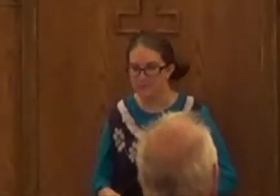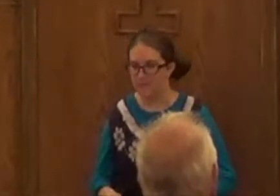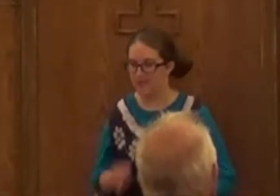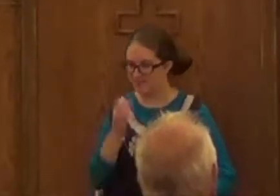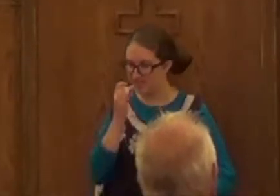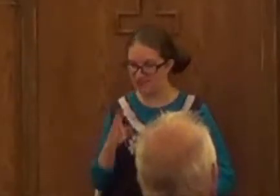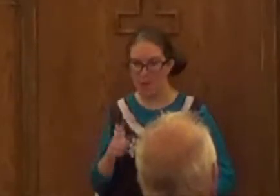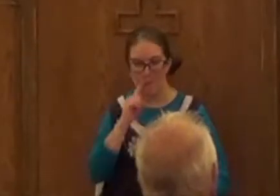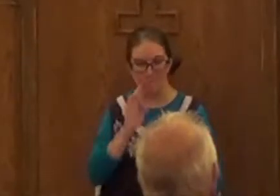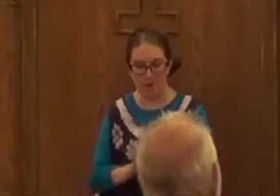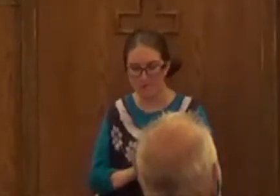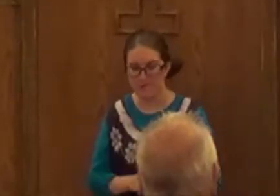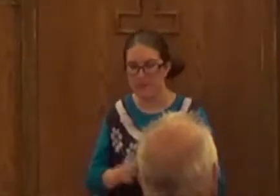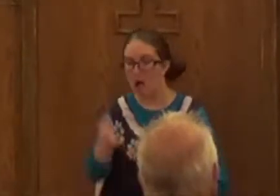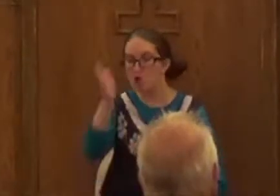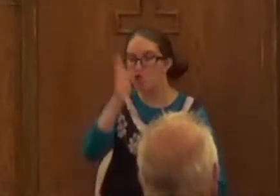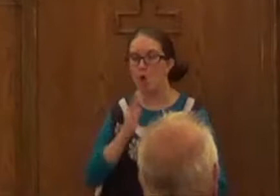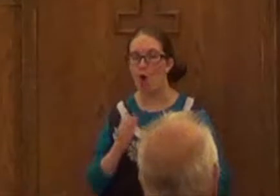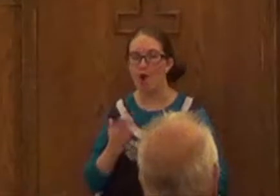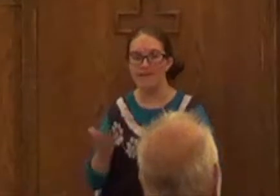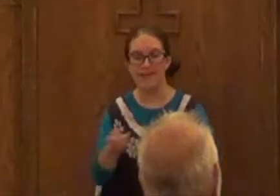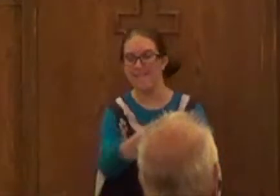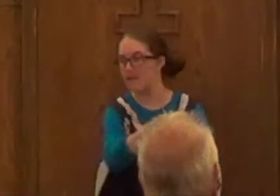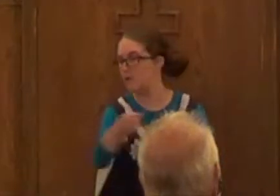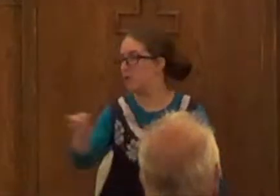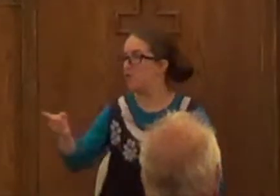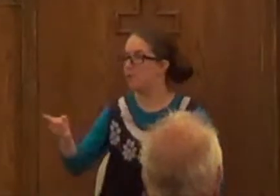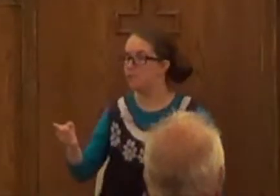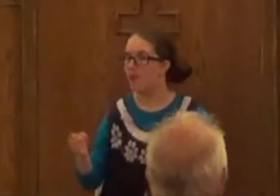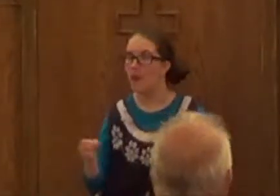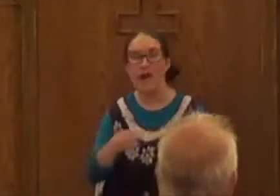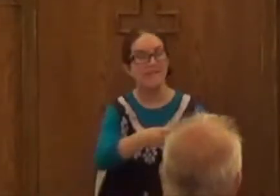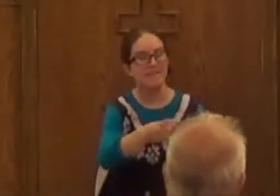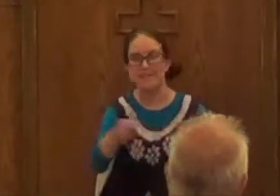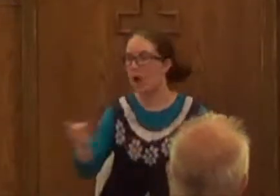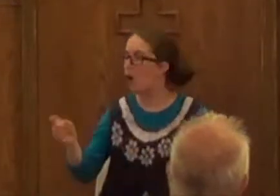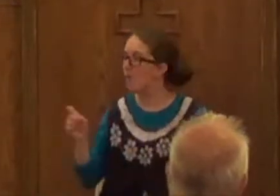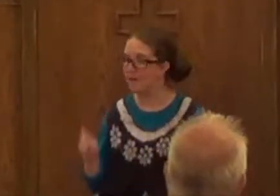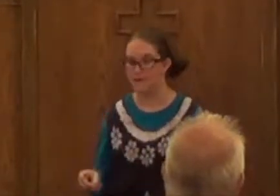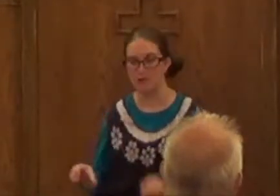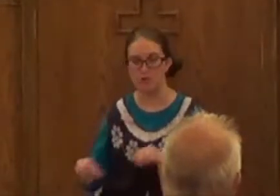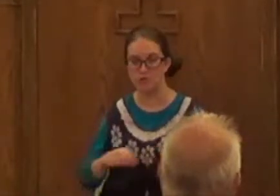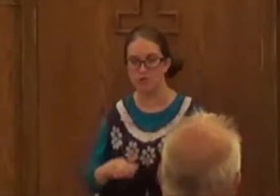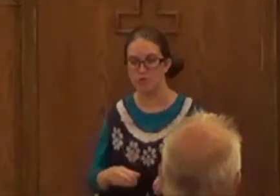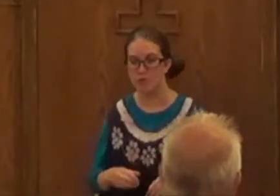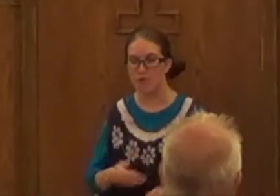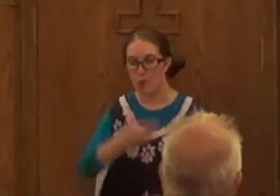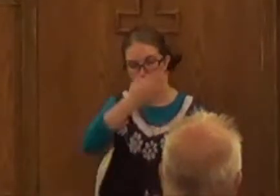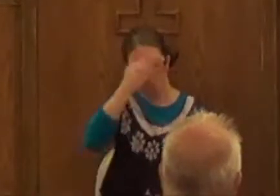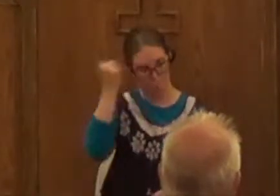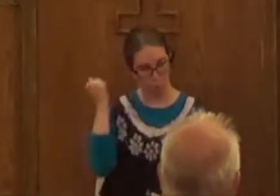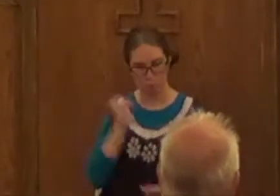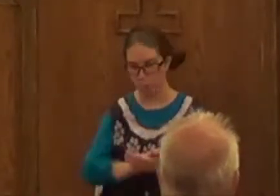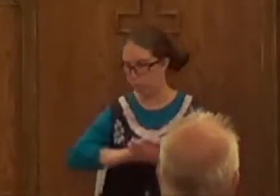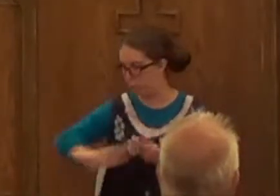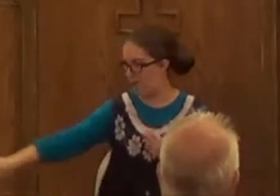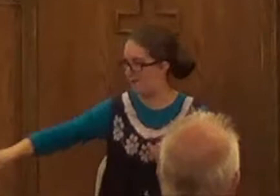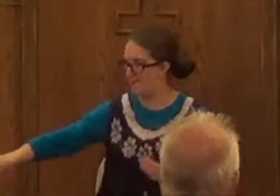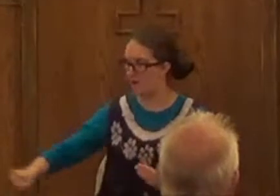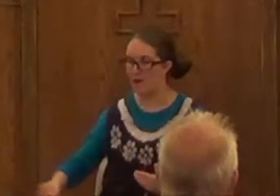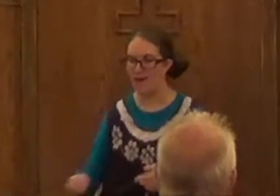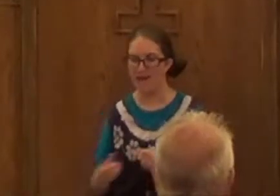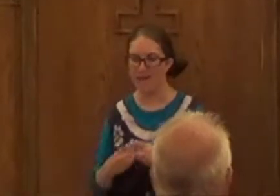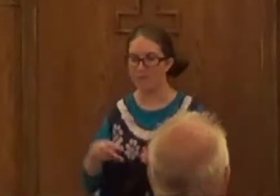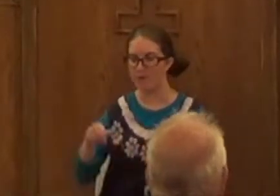despises the promise that God has given you. You know what somebody needs to do in here tonight? You need to wipe out every backup plan you